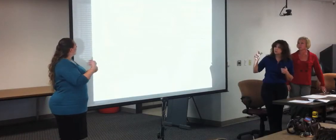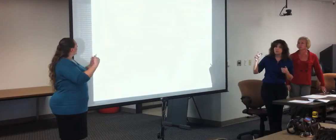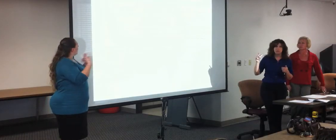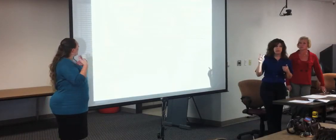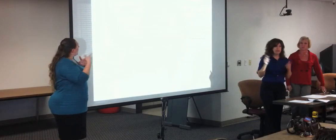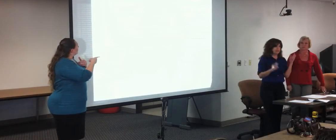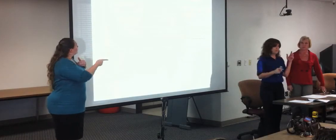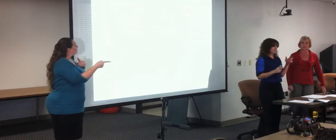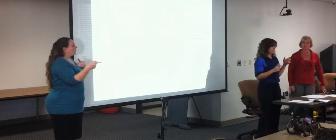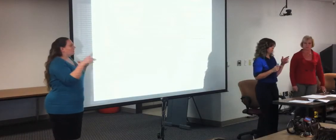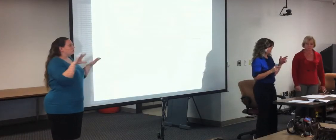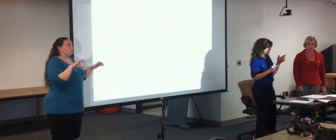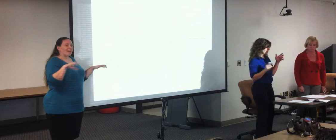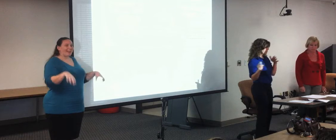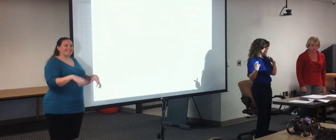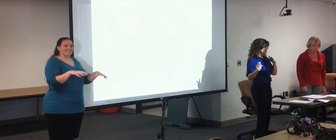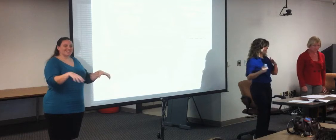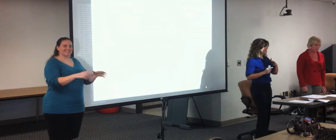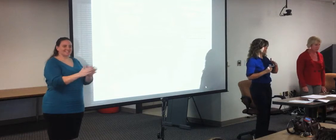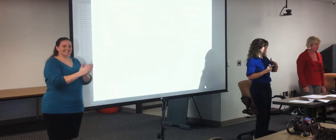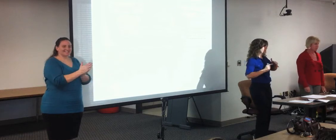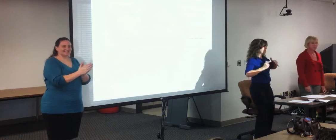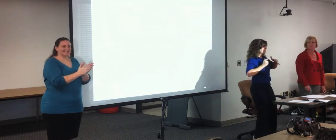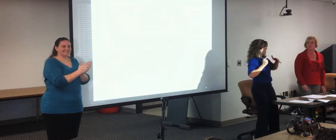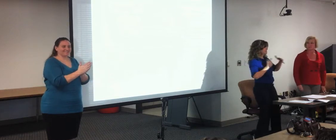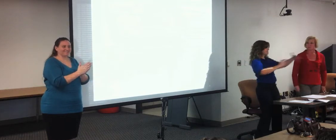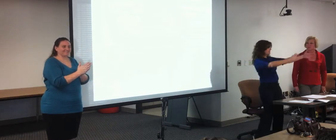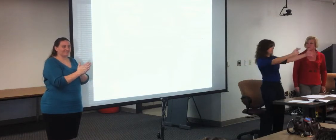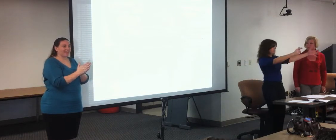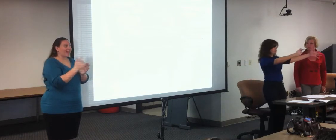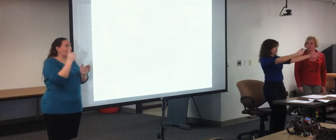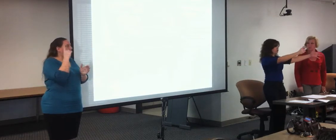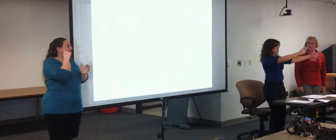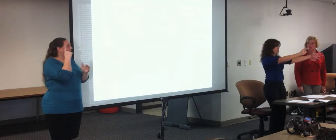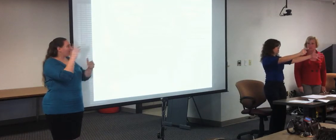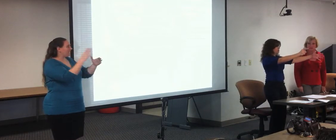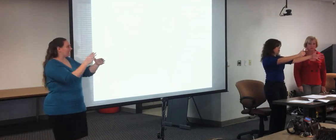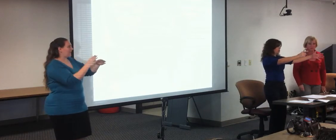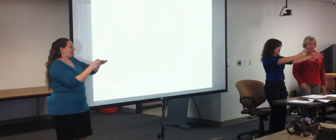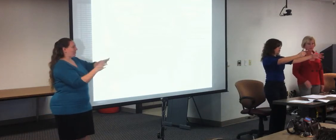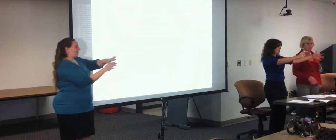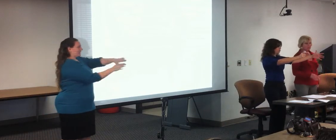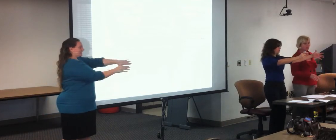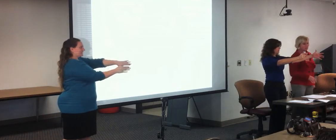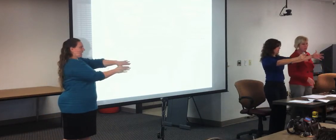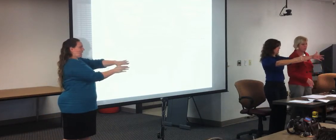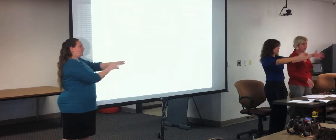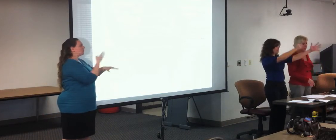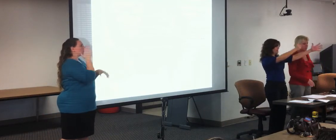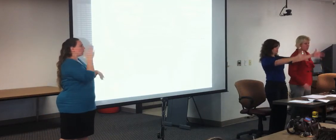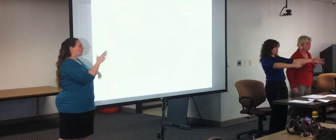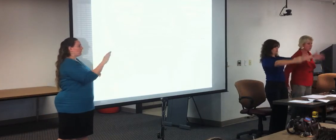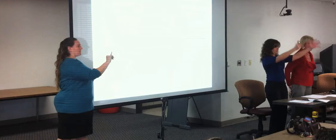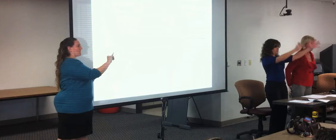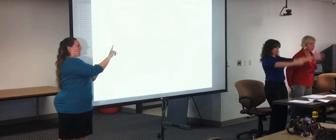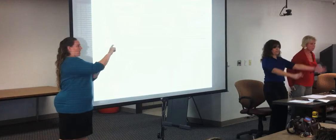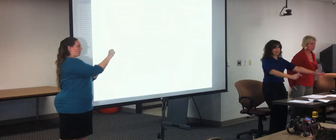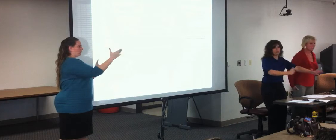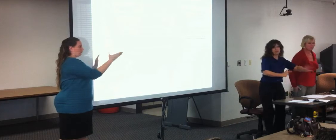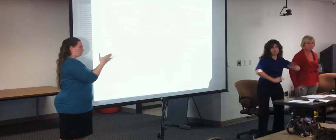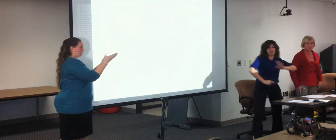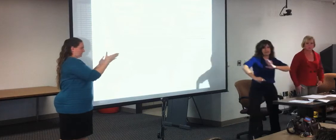guys do an activity. And I think this side of the room are going to be ILS